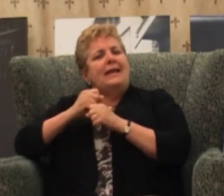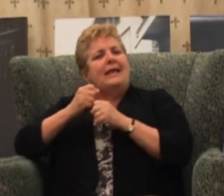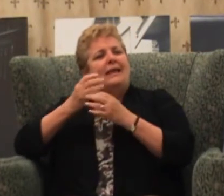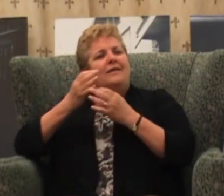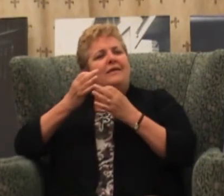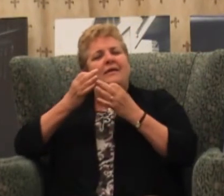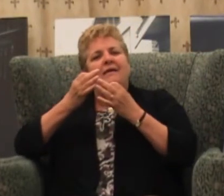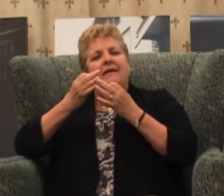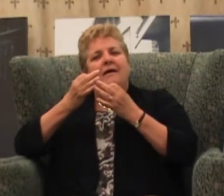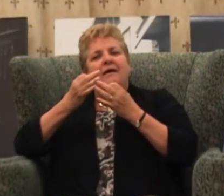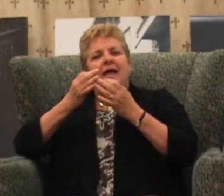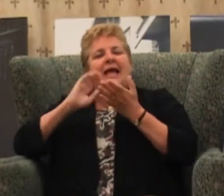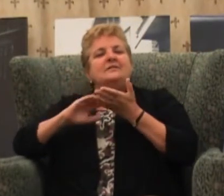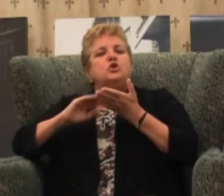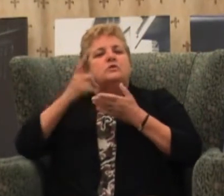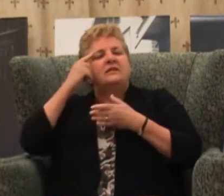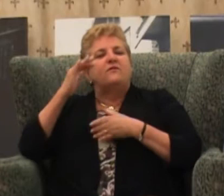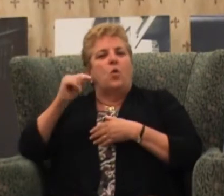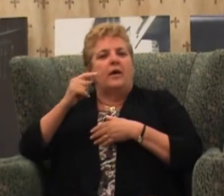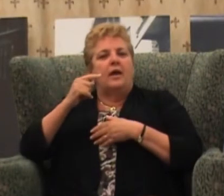bookworm anyway. I want to be a student of life.